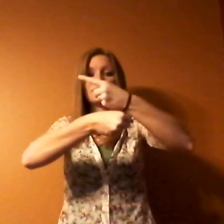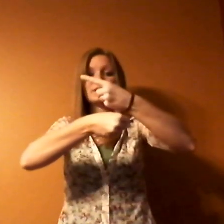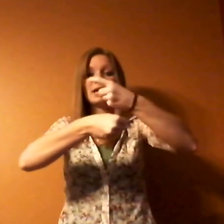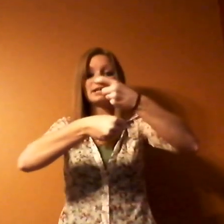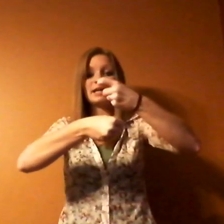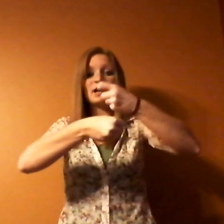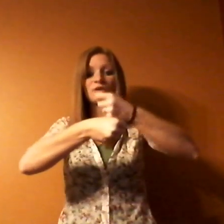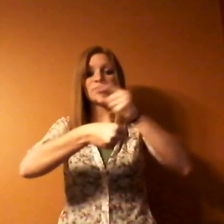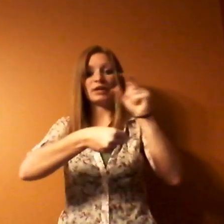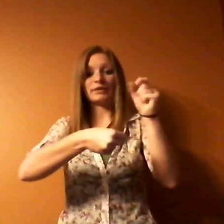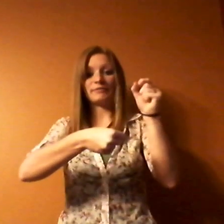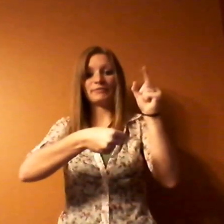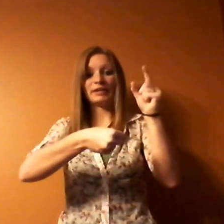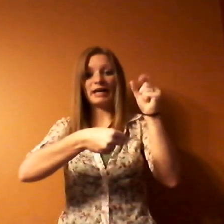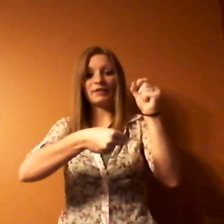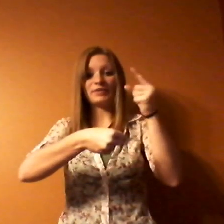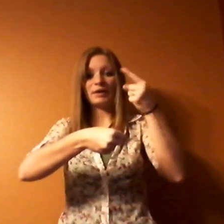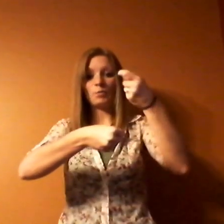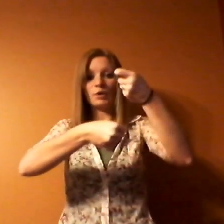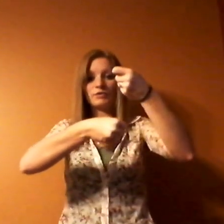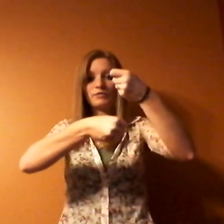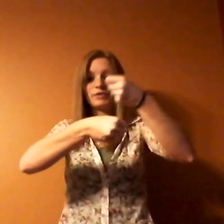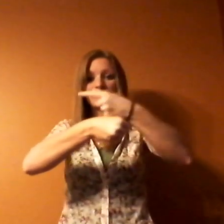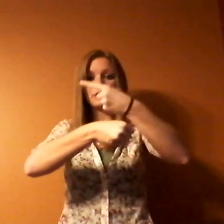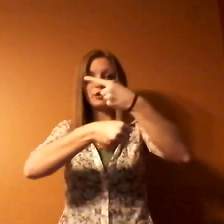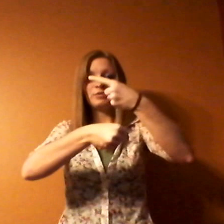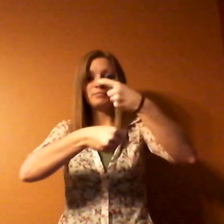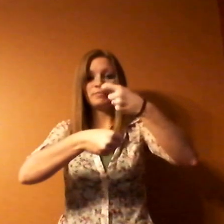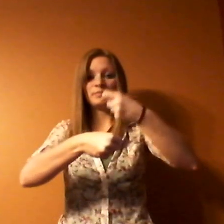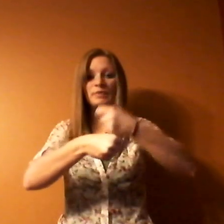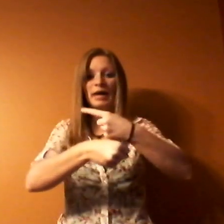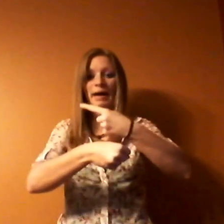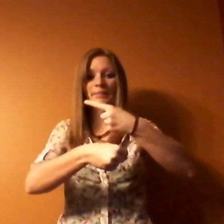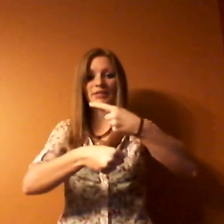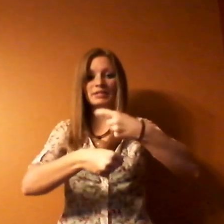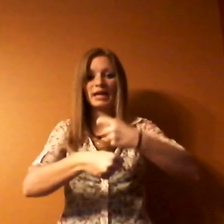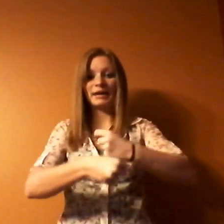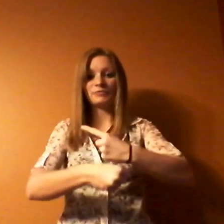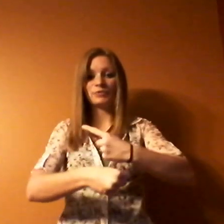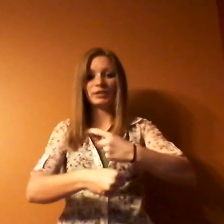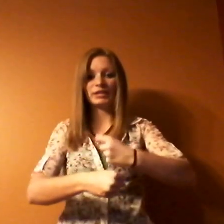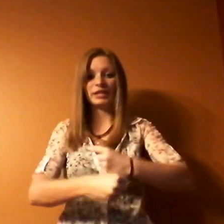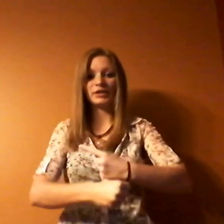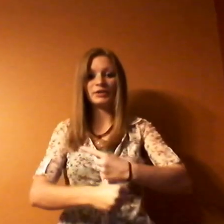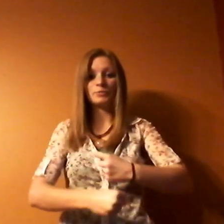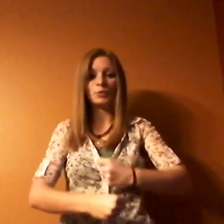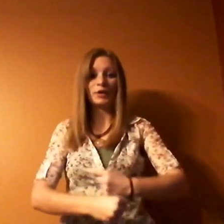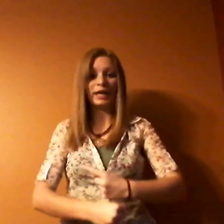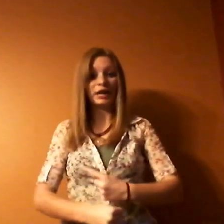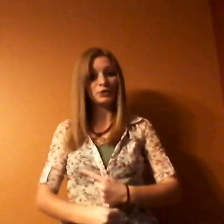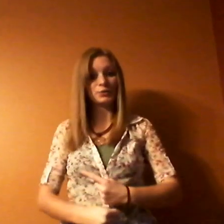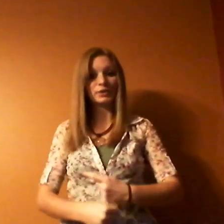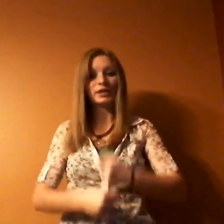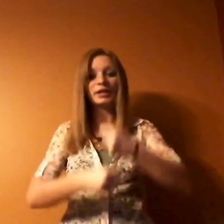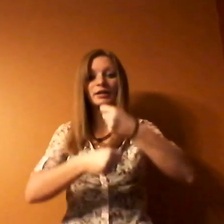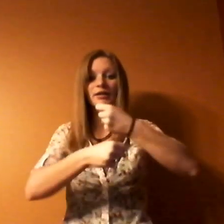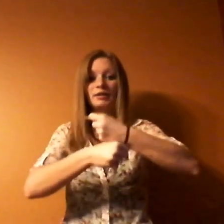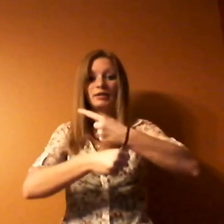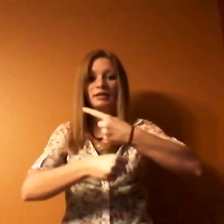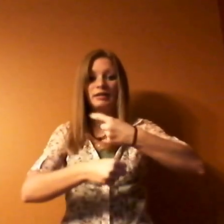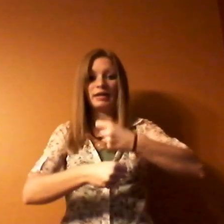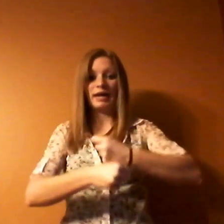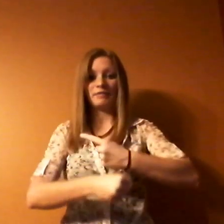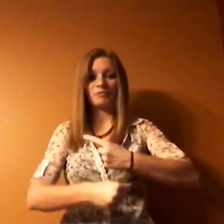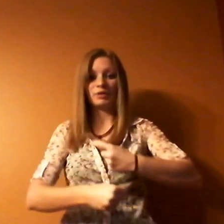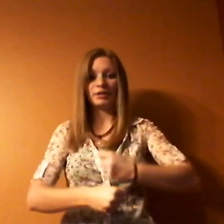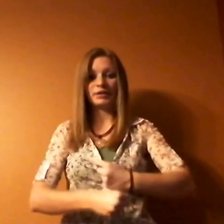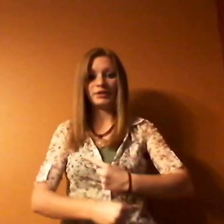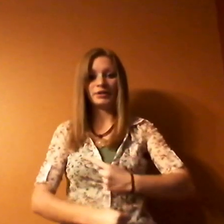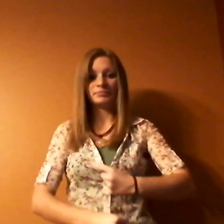sign down and you kind of flick out that 1 finger. Happens every year or annually. Every year.